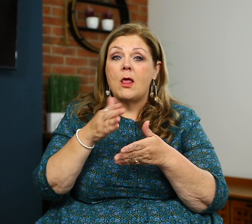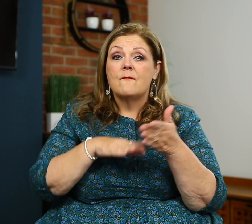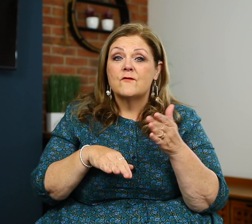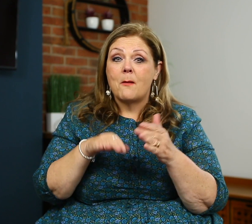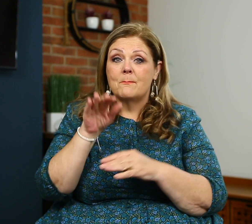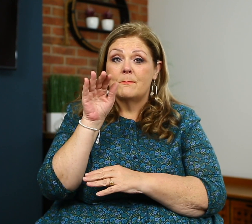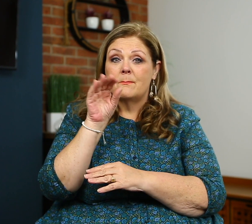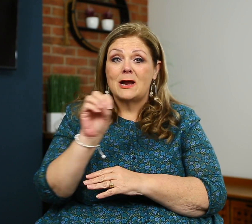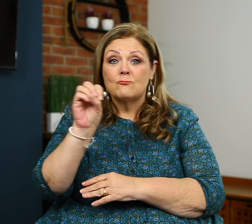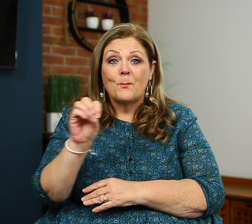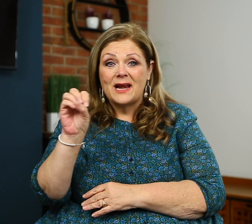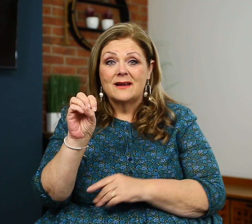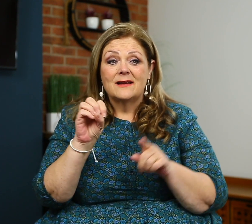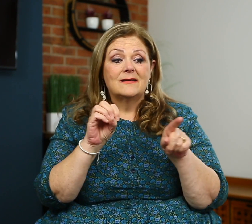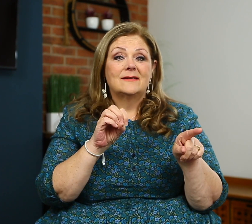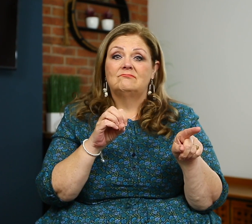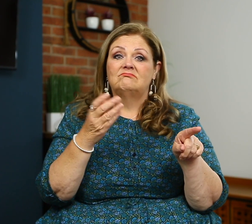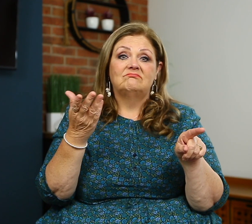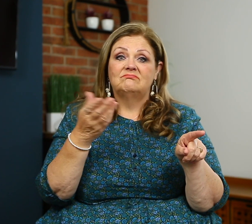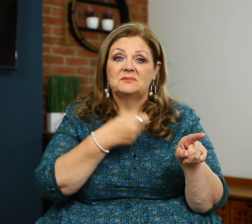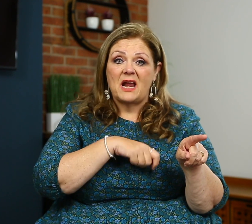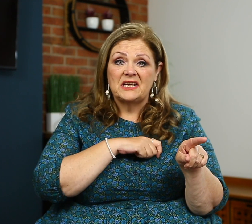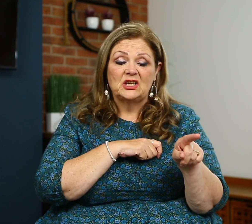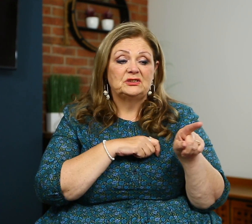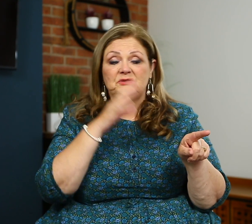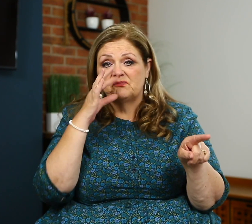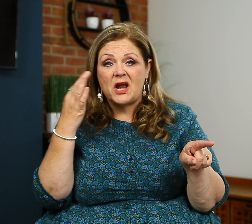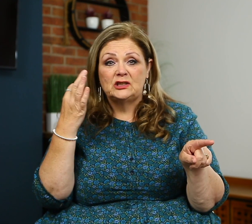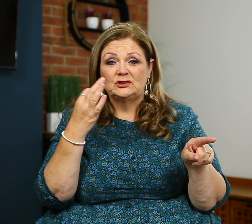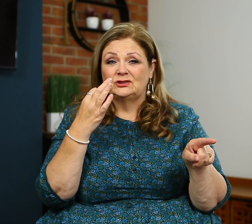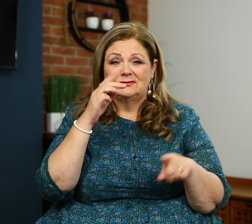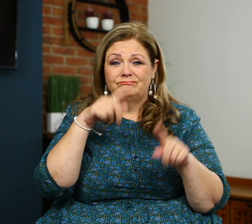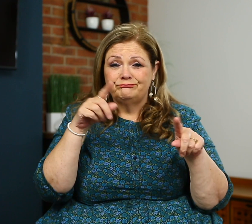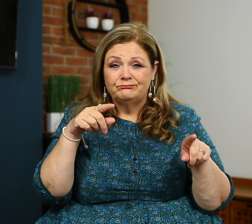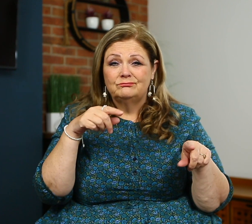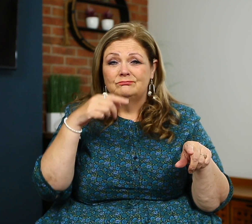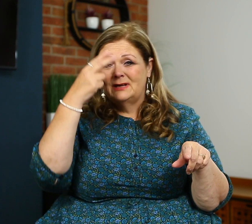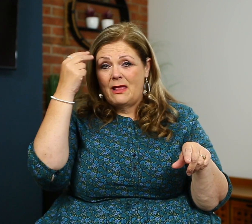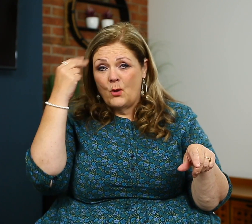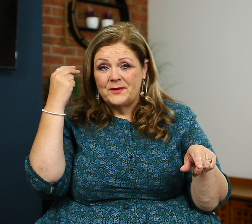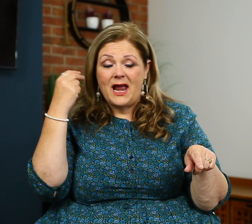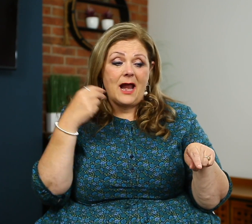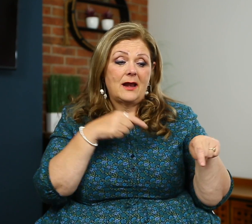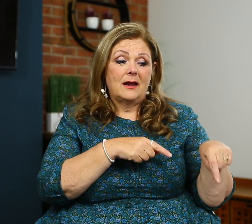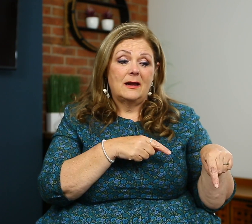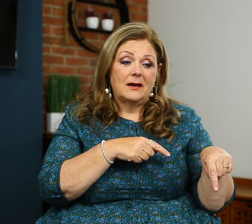Europe. They were European. So there was some there from Spain, from France, Lithuania. And